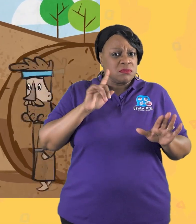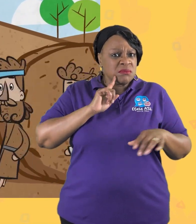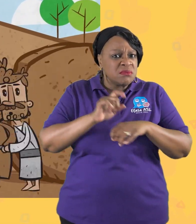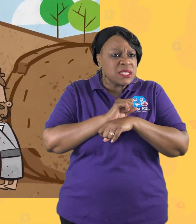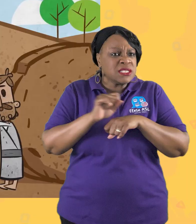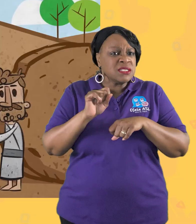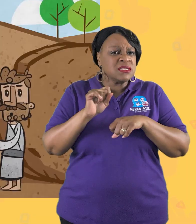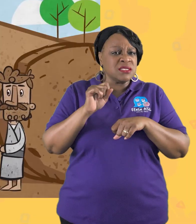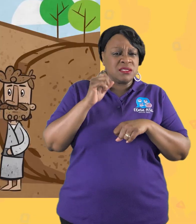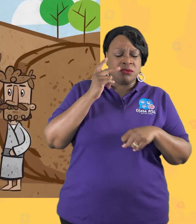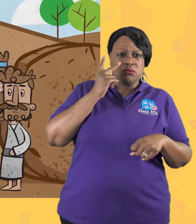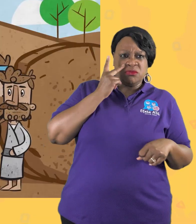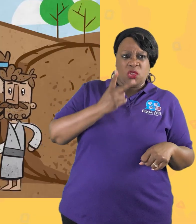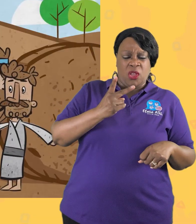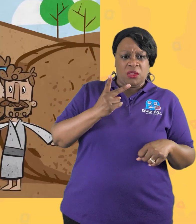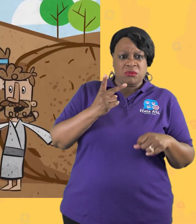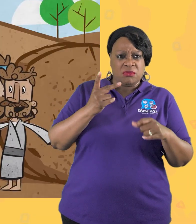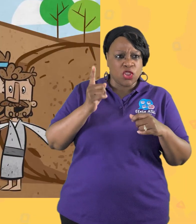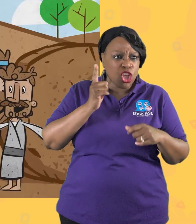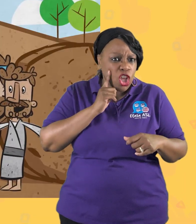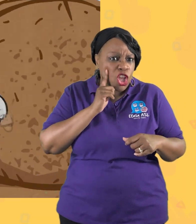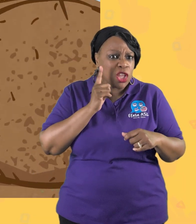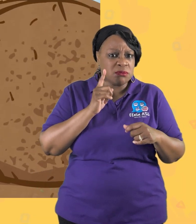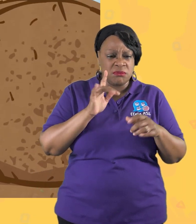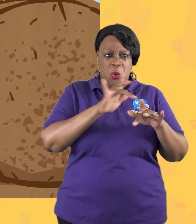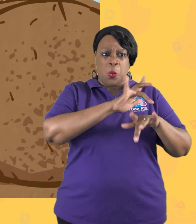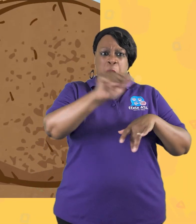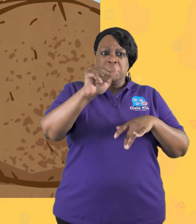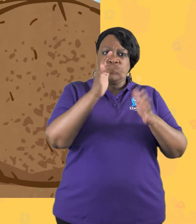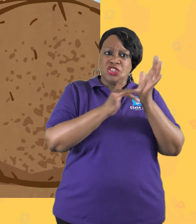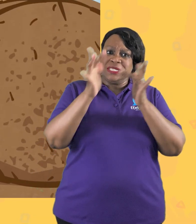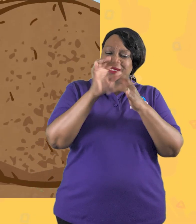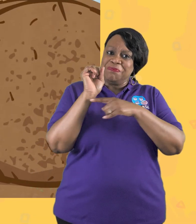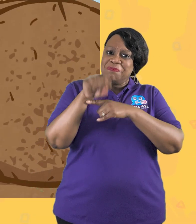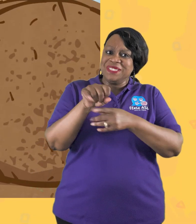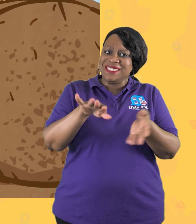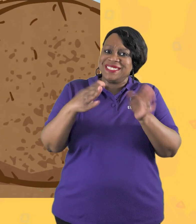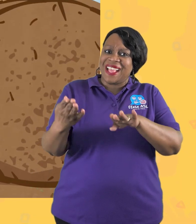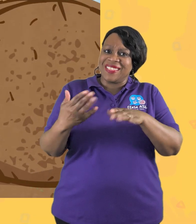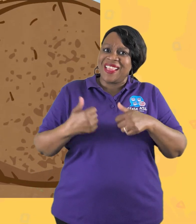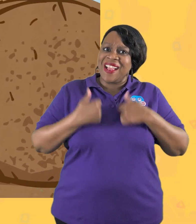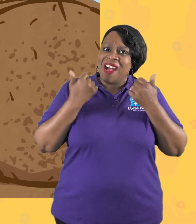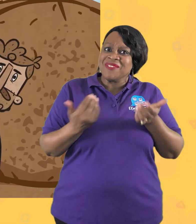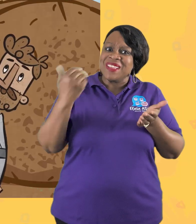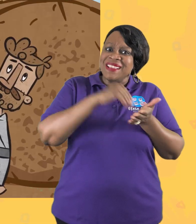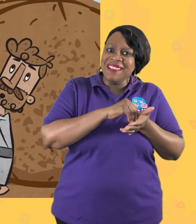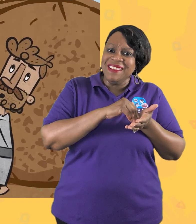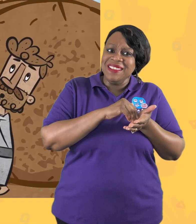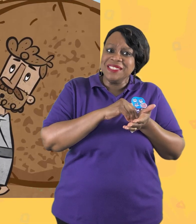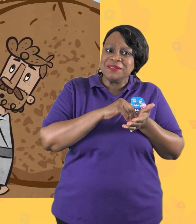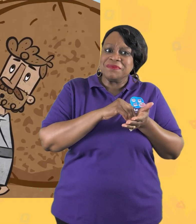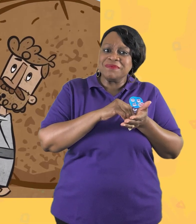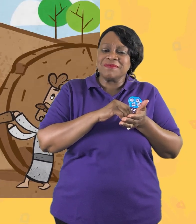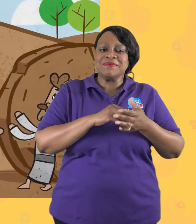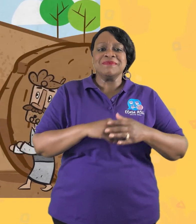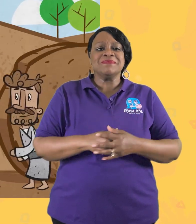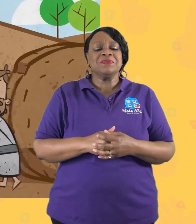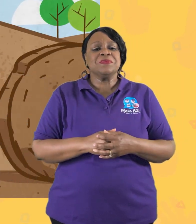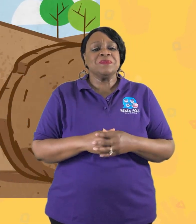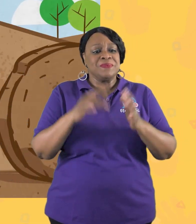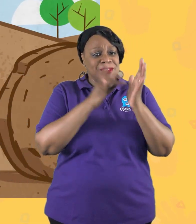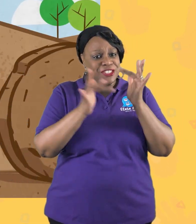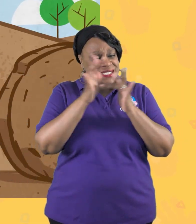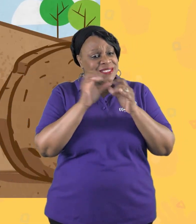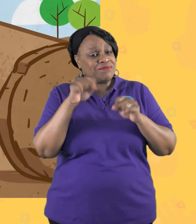dead. Peter even saw the empty tomb and believed that Jesus was alive again. Woo-hoo! And